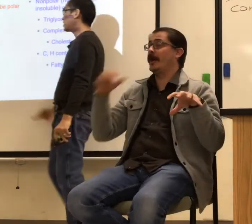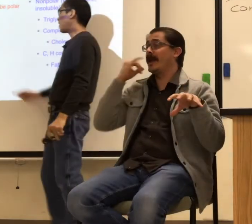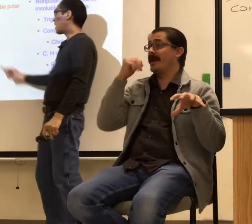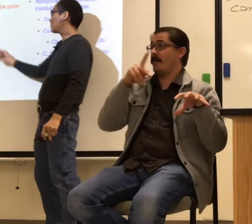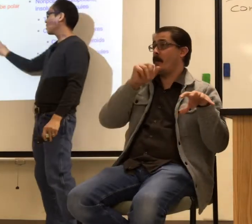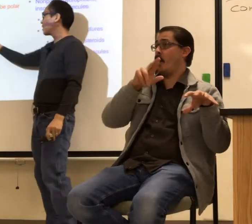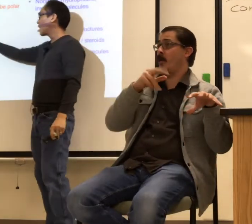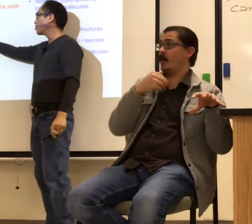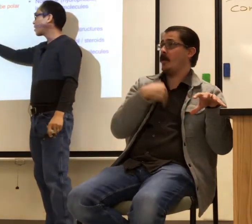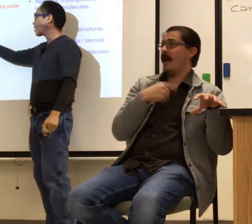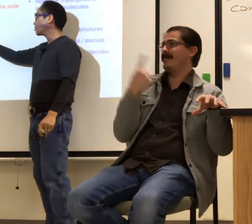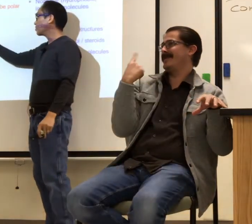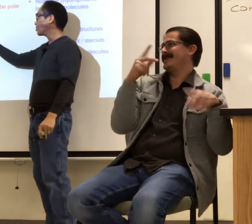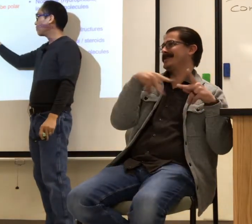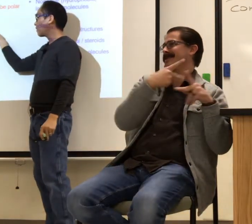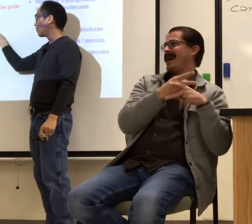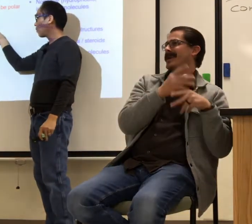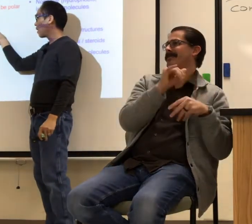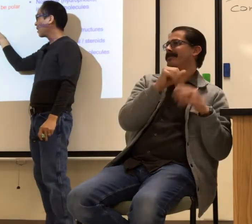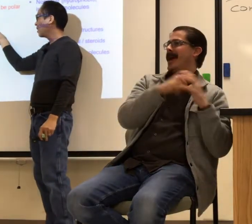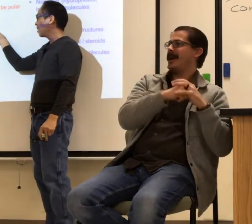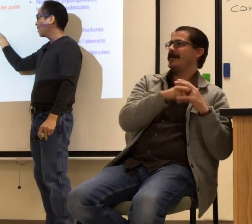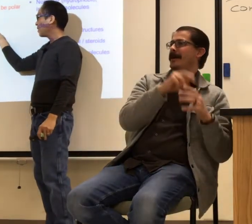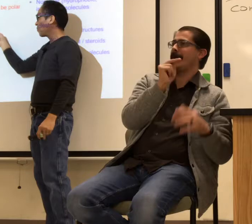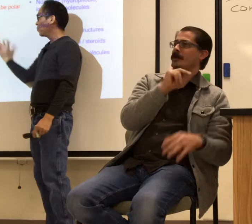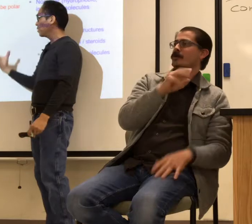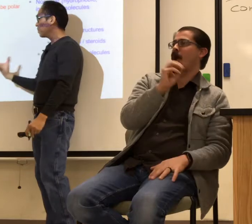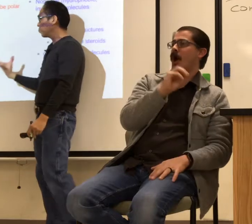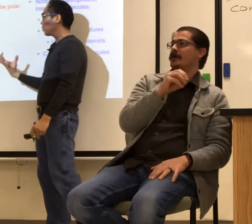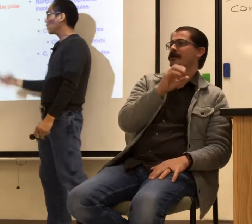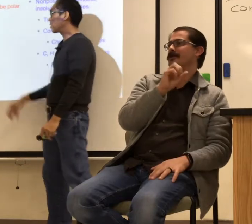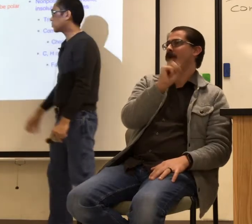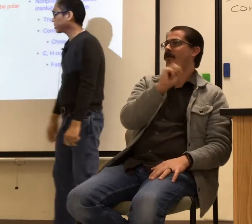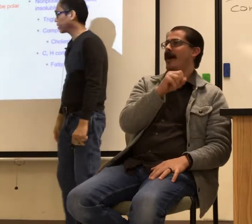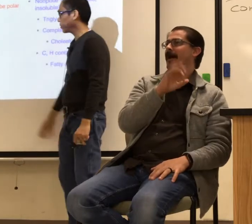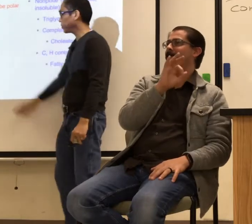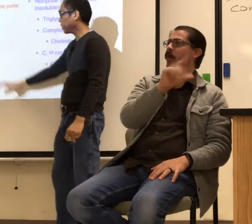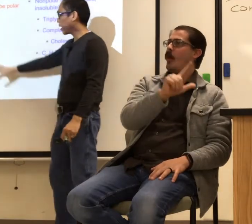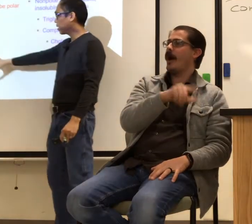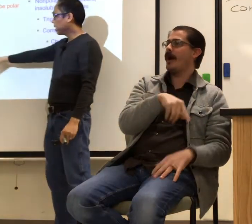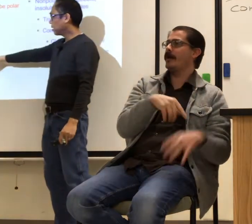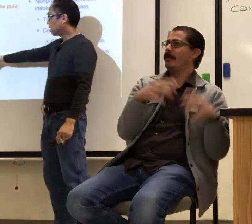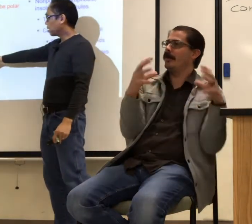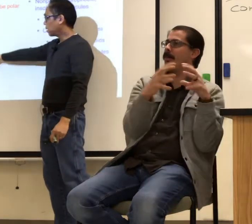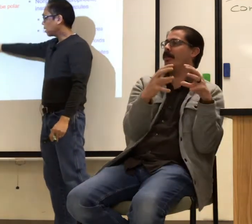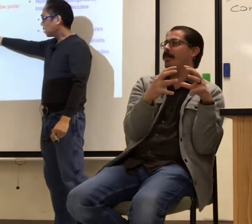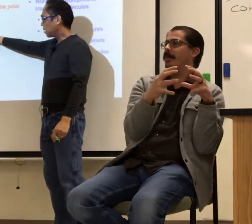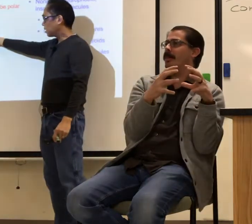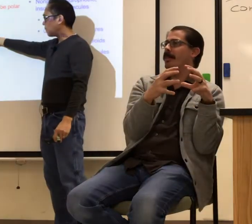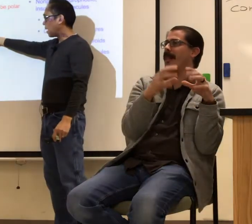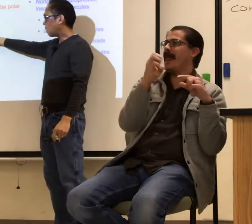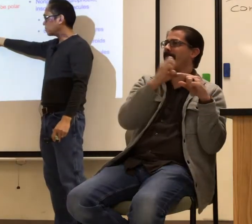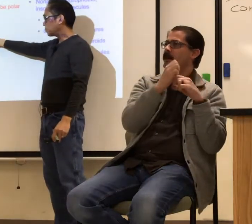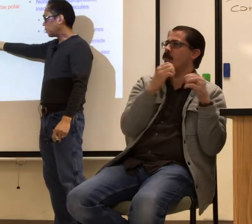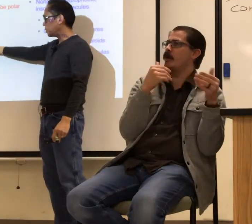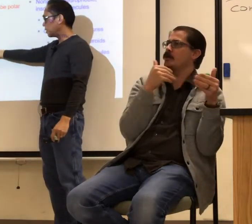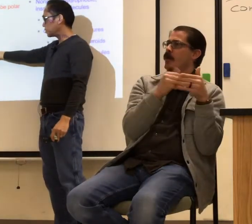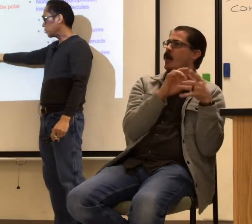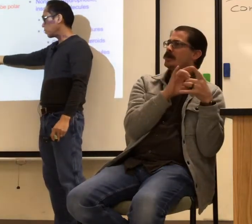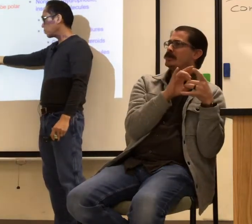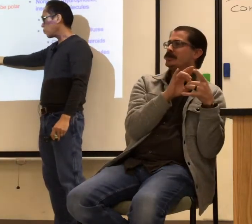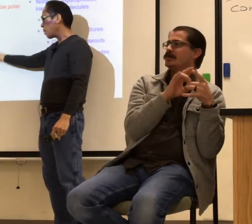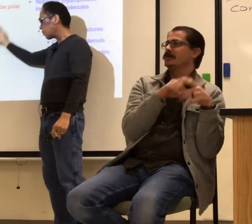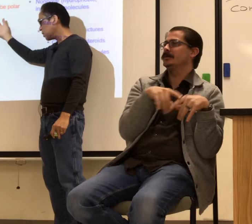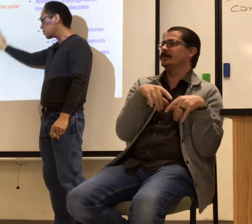these kinds of atoms in it, nitrogen, oxygen, sulfide, fluoride, that really pull electrons close to it. And in biology,